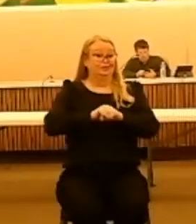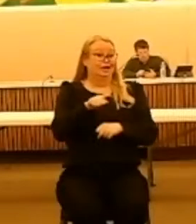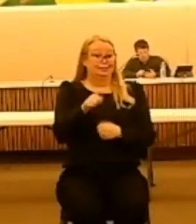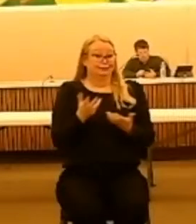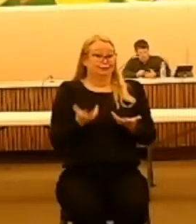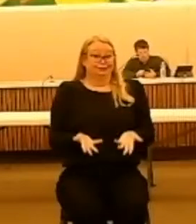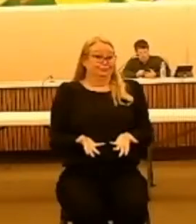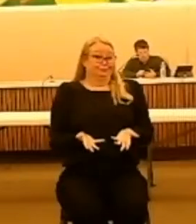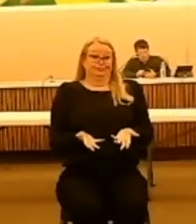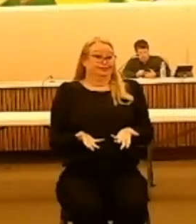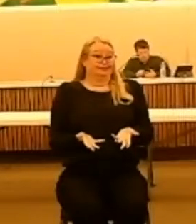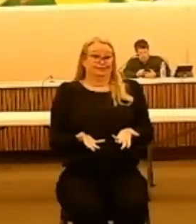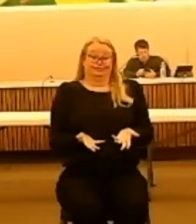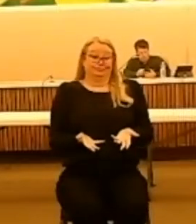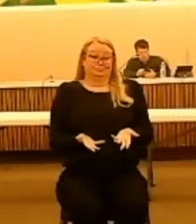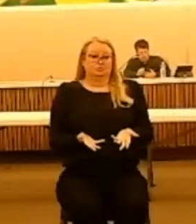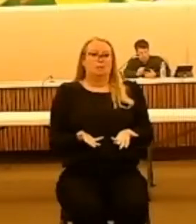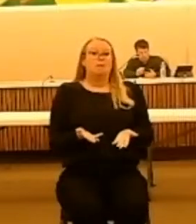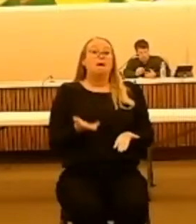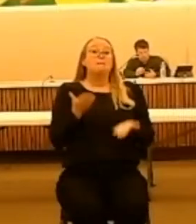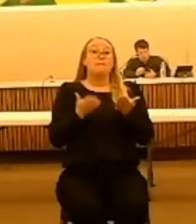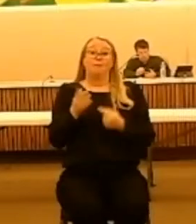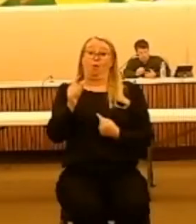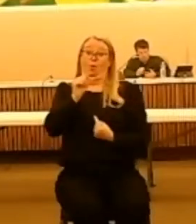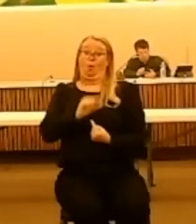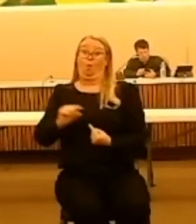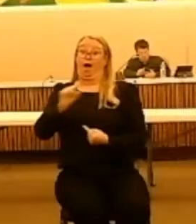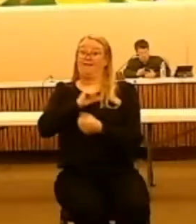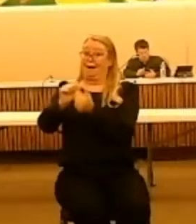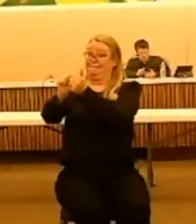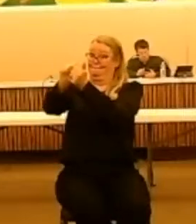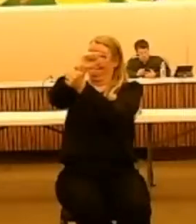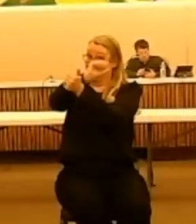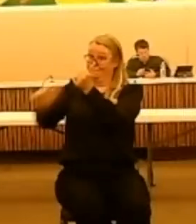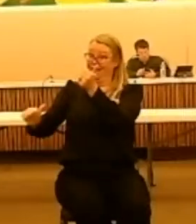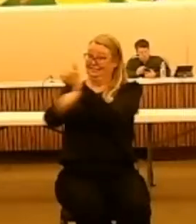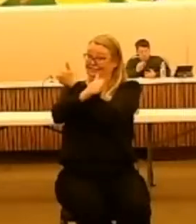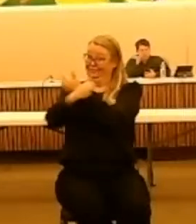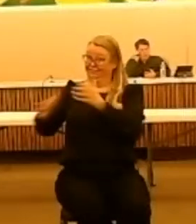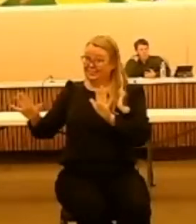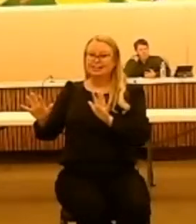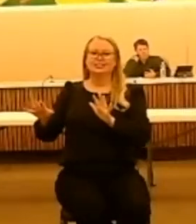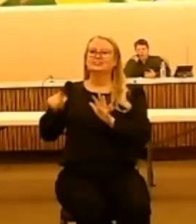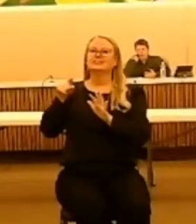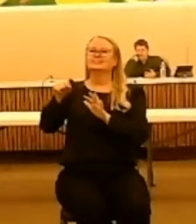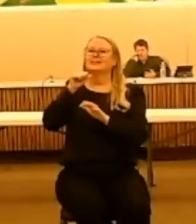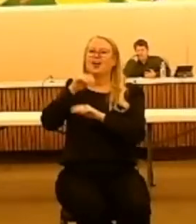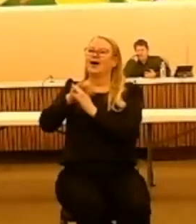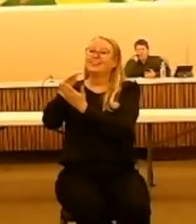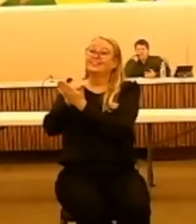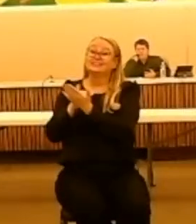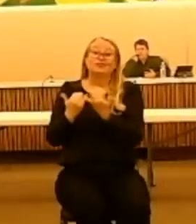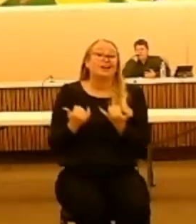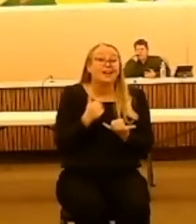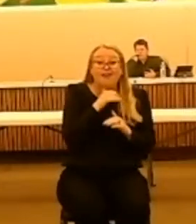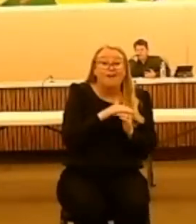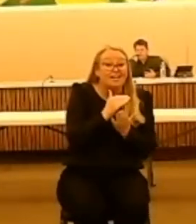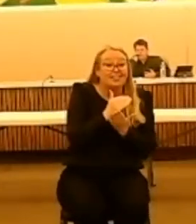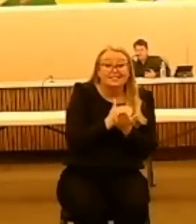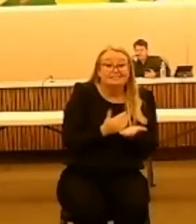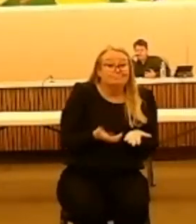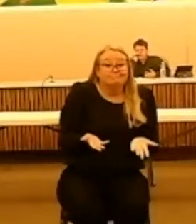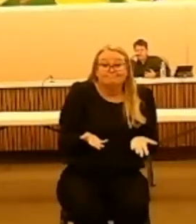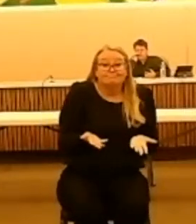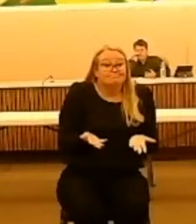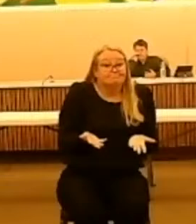so even if it was eligible, then it needs to then go through the process to become listed. Right. Sure. So, you know, an